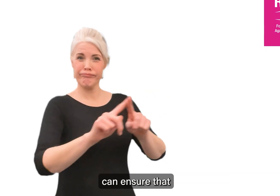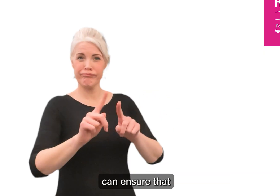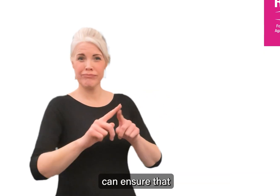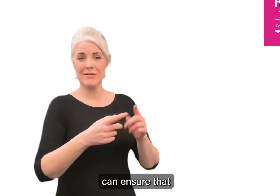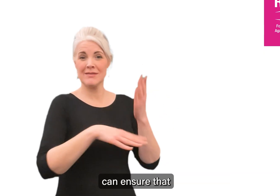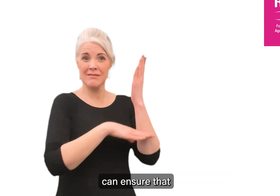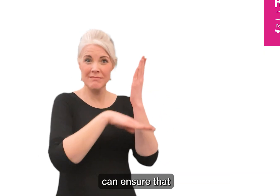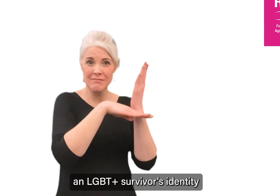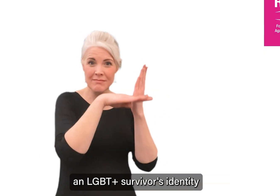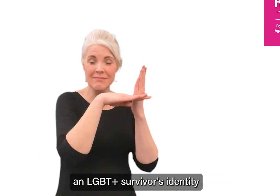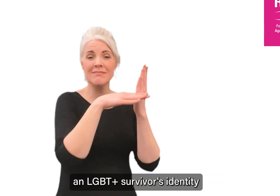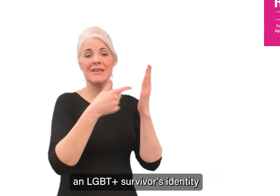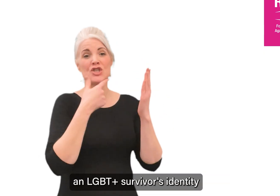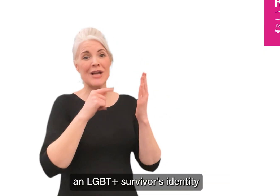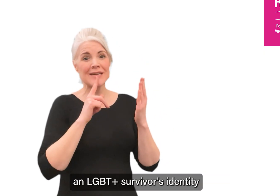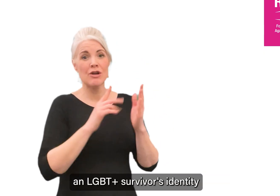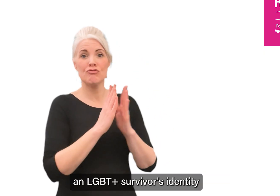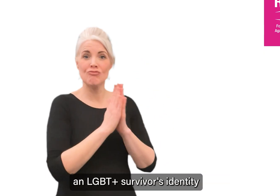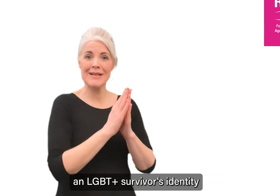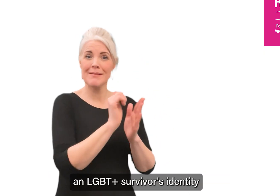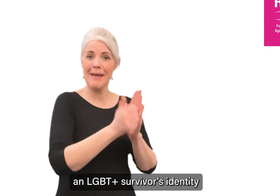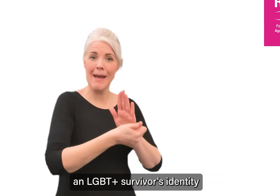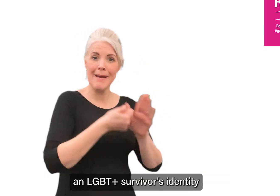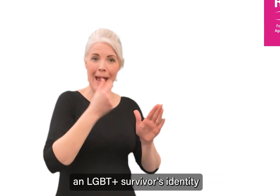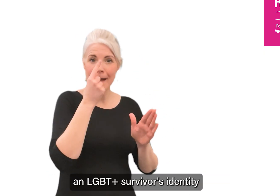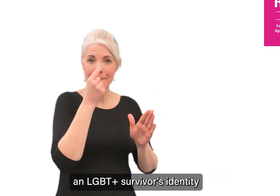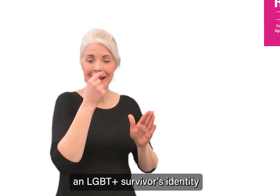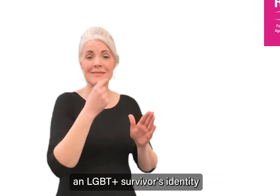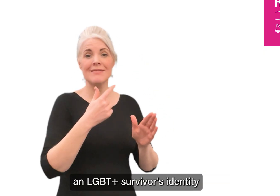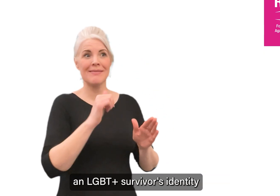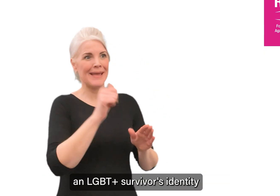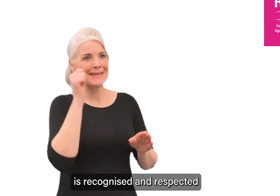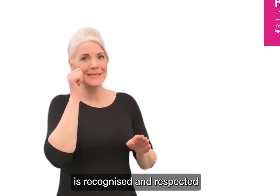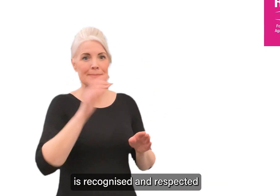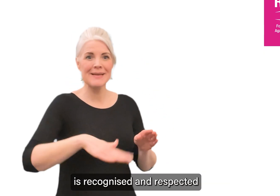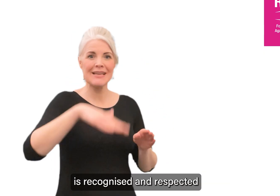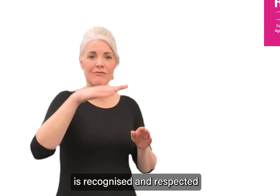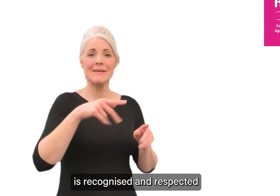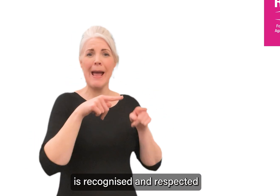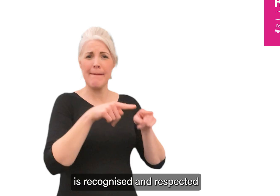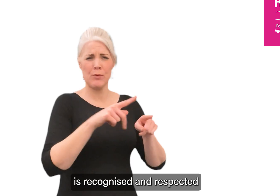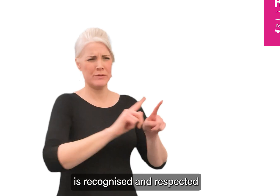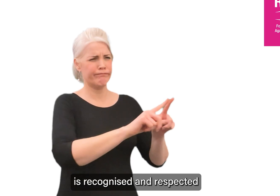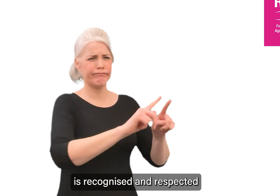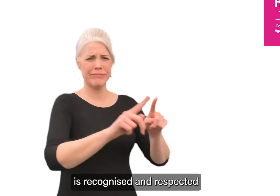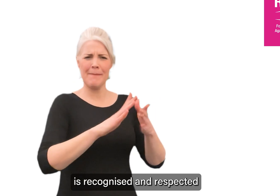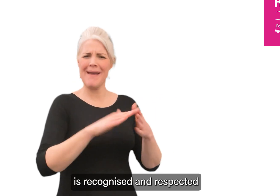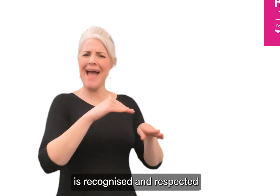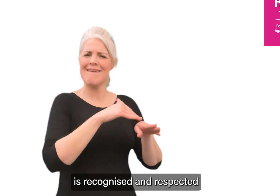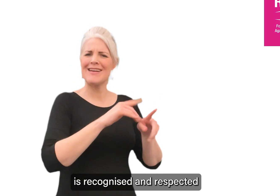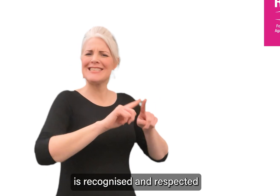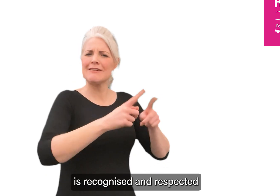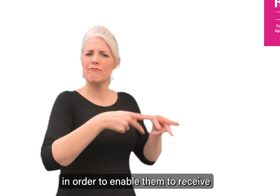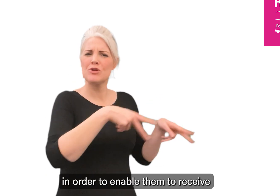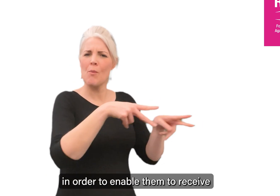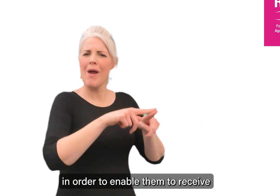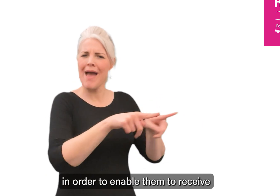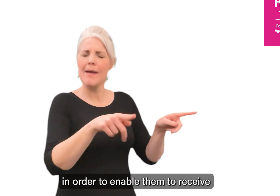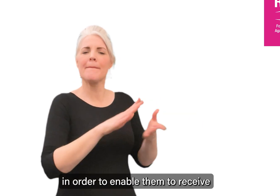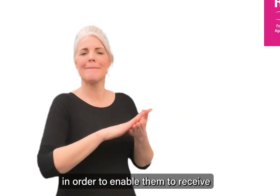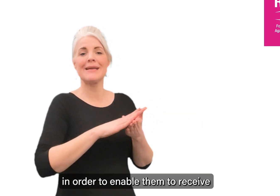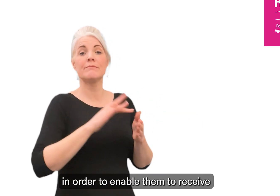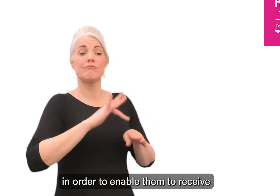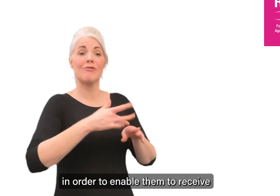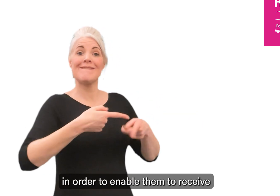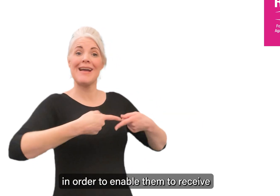professionals can ensure that an LGBT plus survivor's identity is recognised and respected in